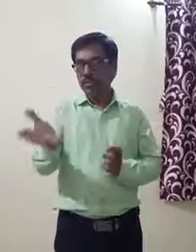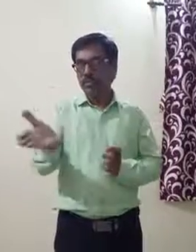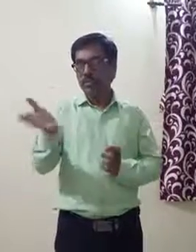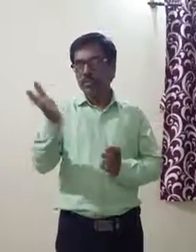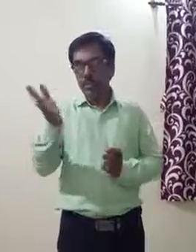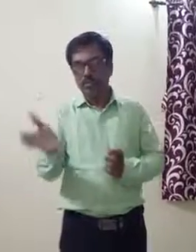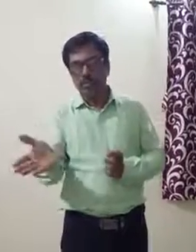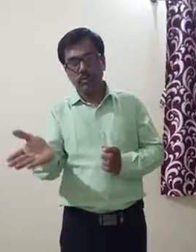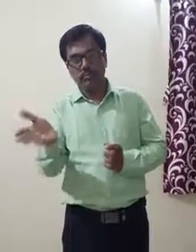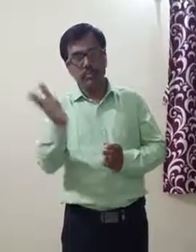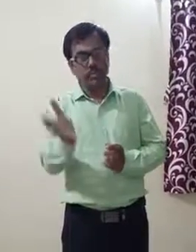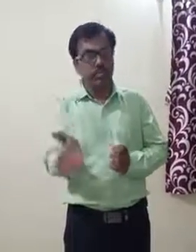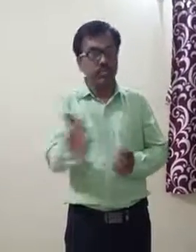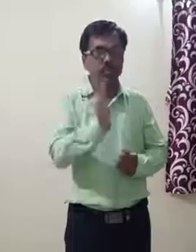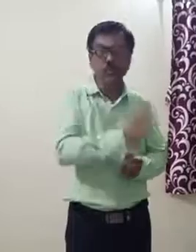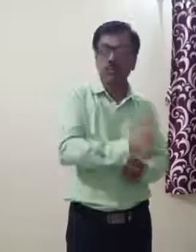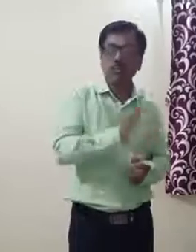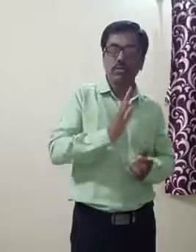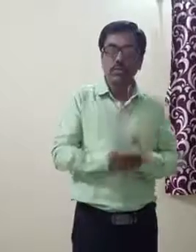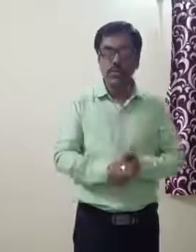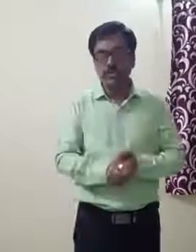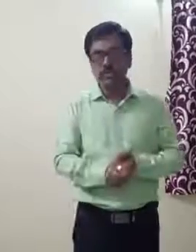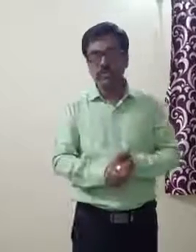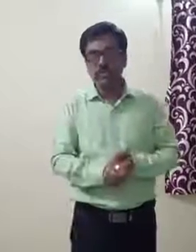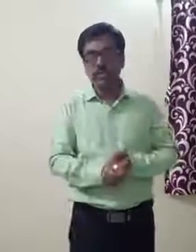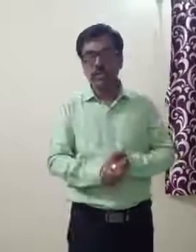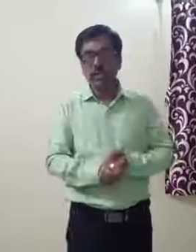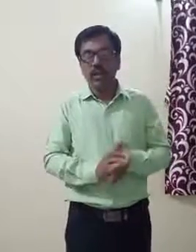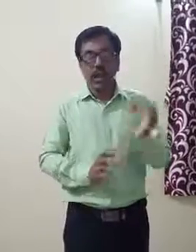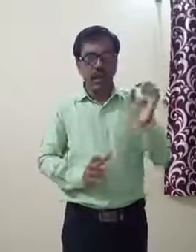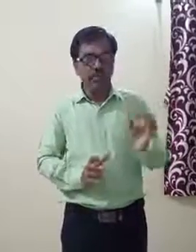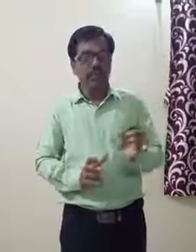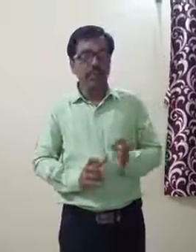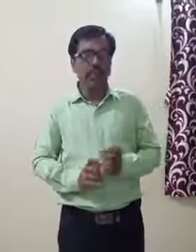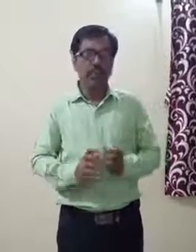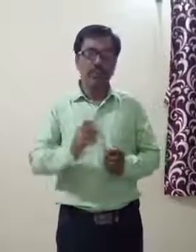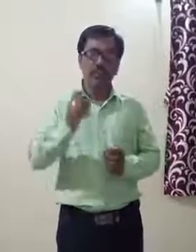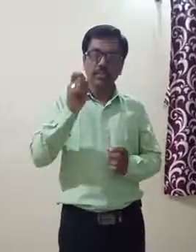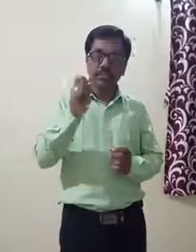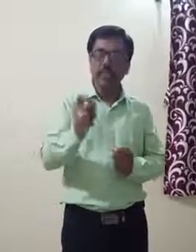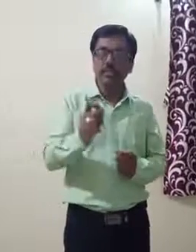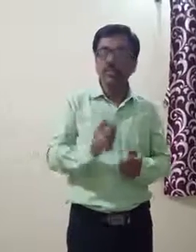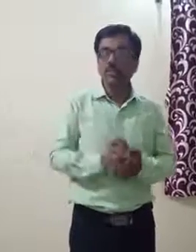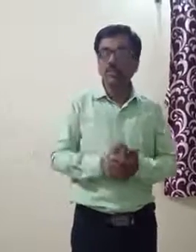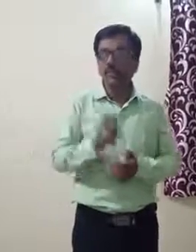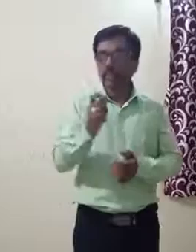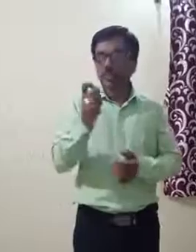were transformed from the subject to citizens. After that, they decided the French